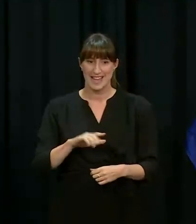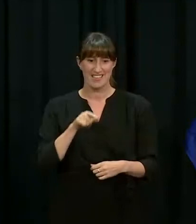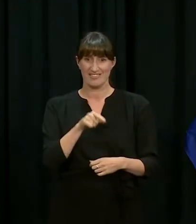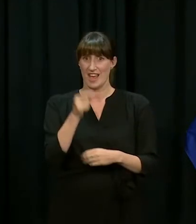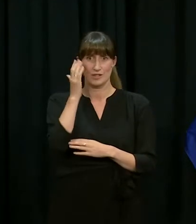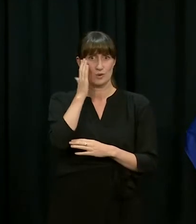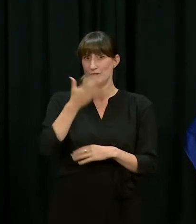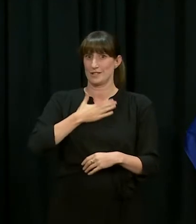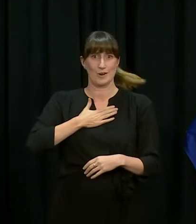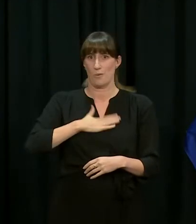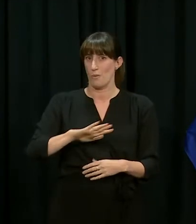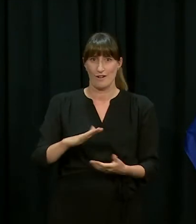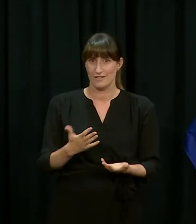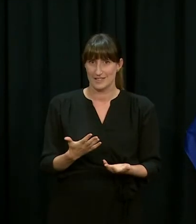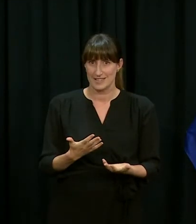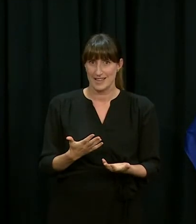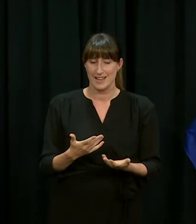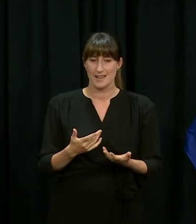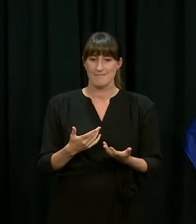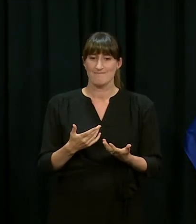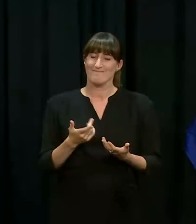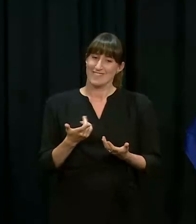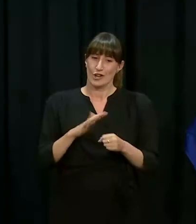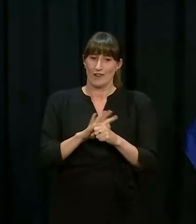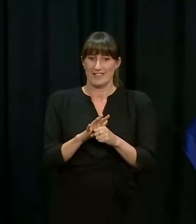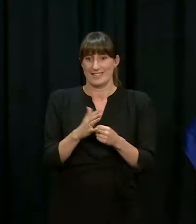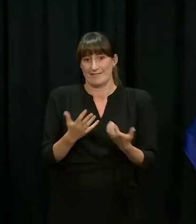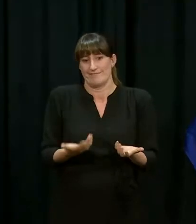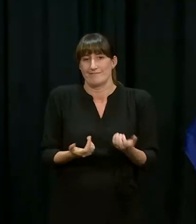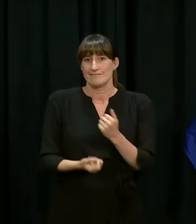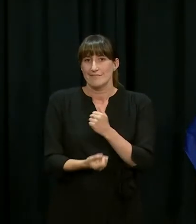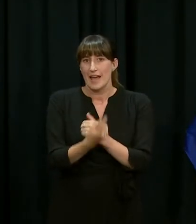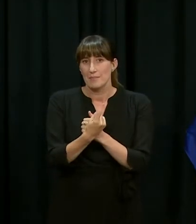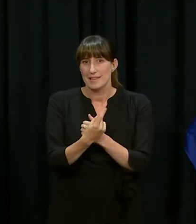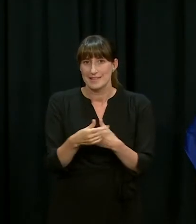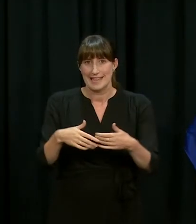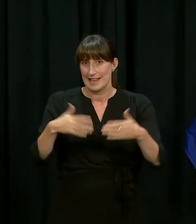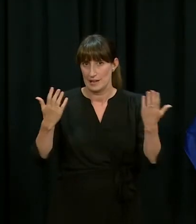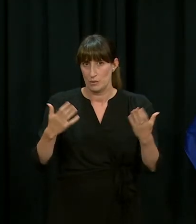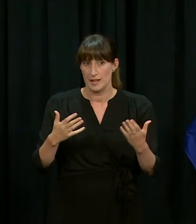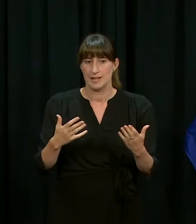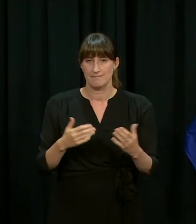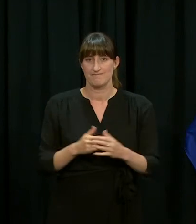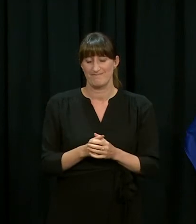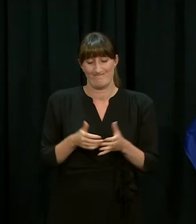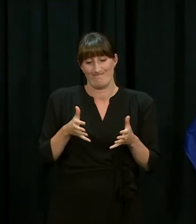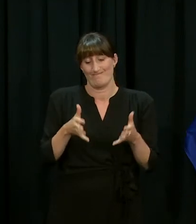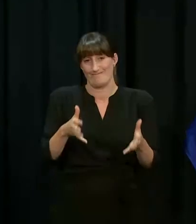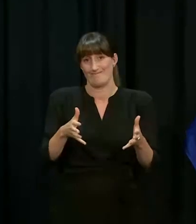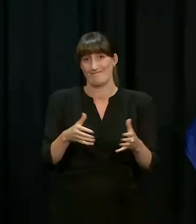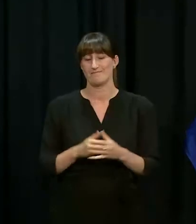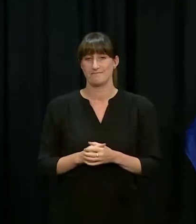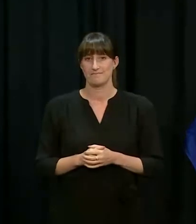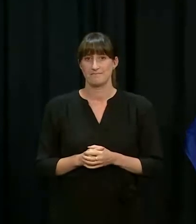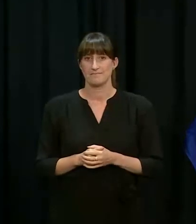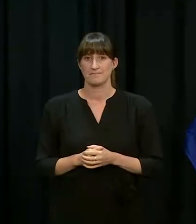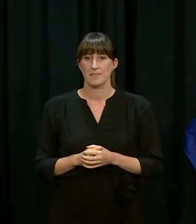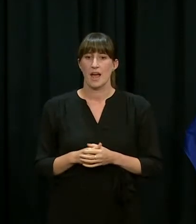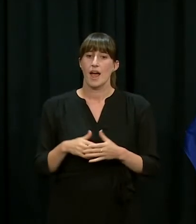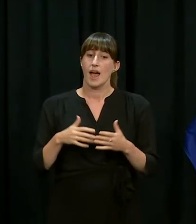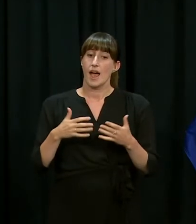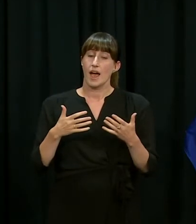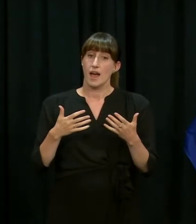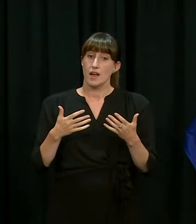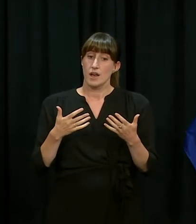and this situation demonstrates just how the virus can exploit any chance it is given. However, the